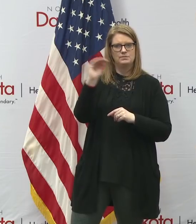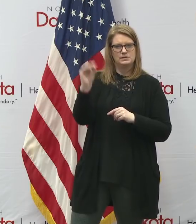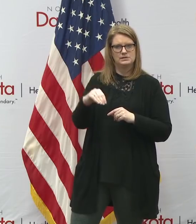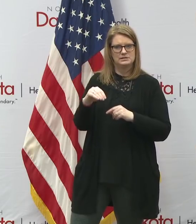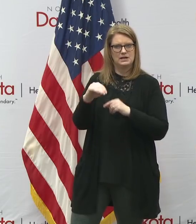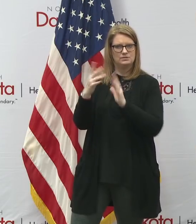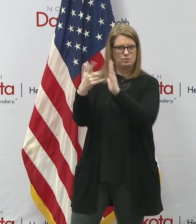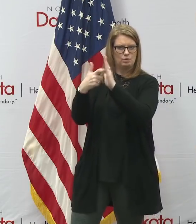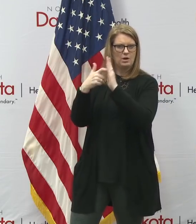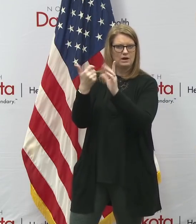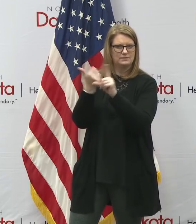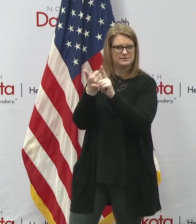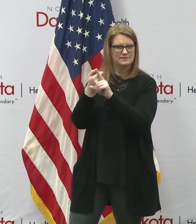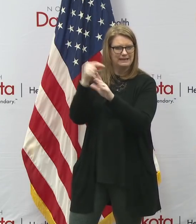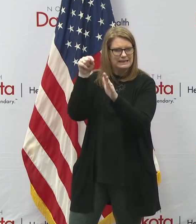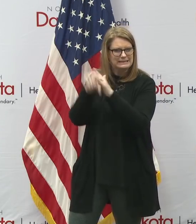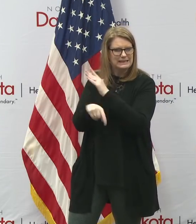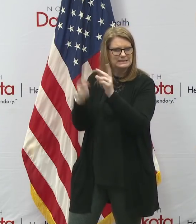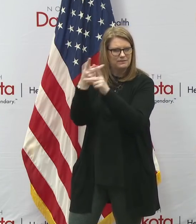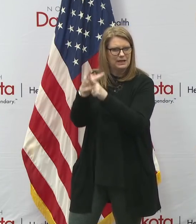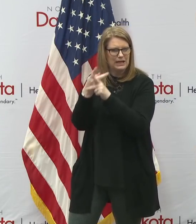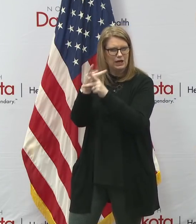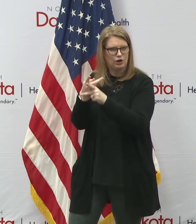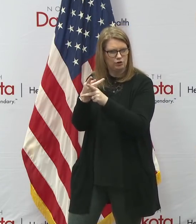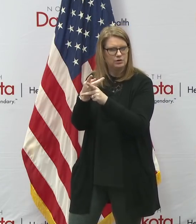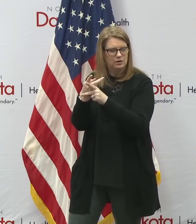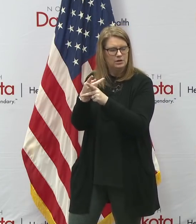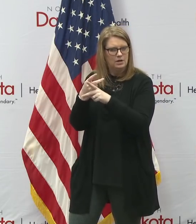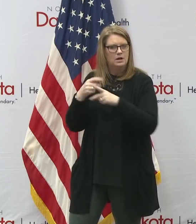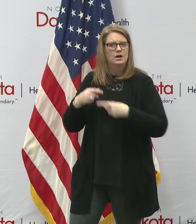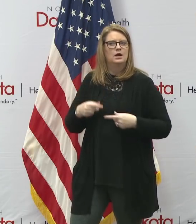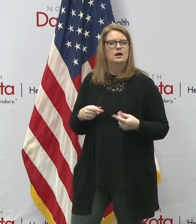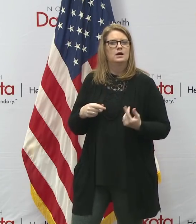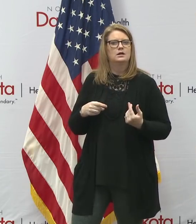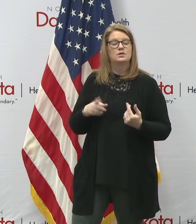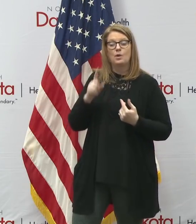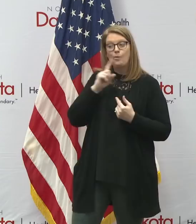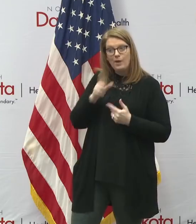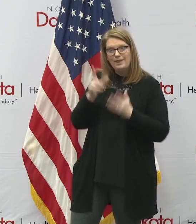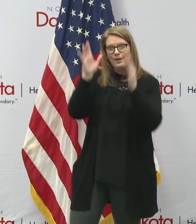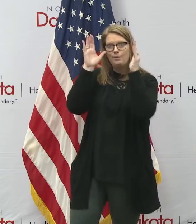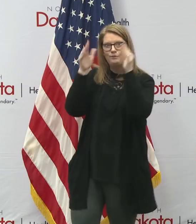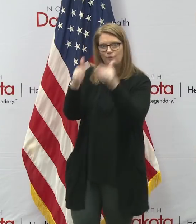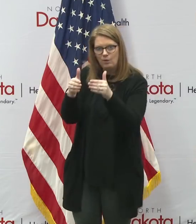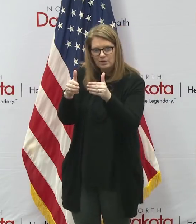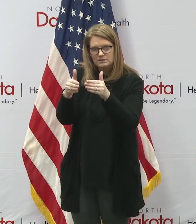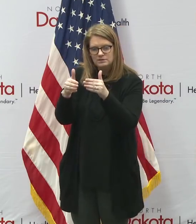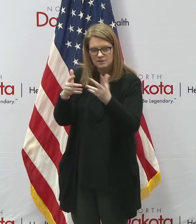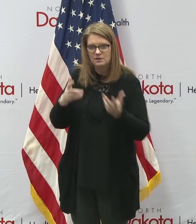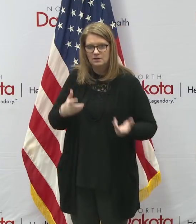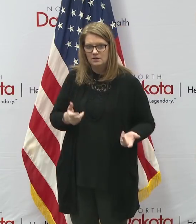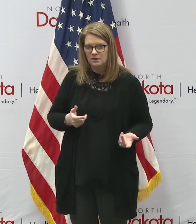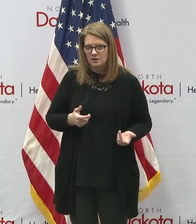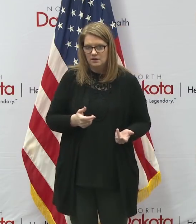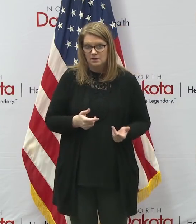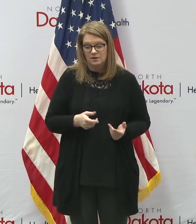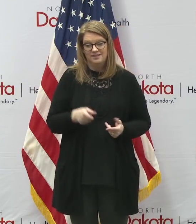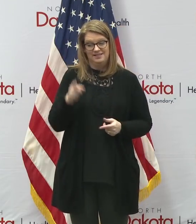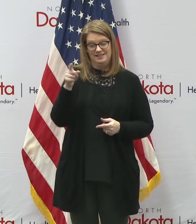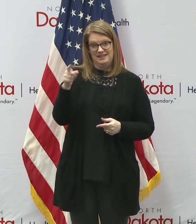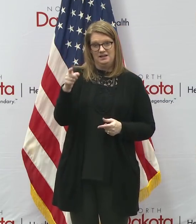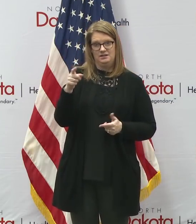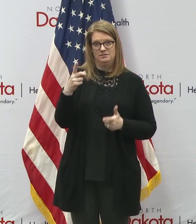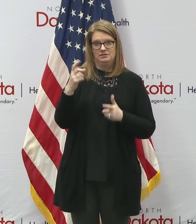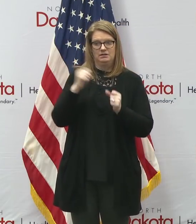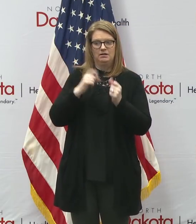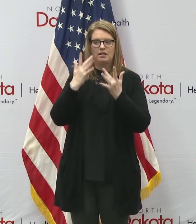some kind of intensive care treatment. And so that's where we're really putting our focus, because we got to make sure that that's where we could end up with a